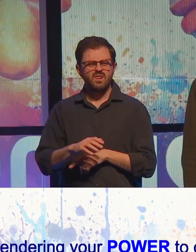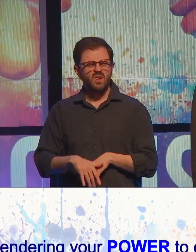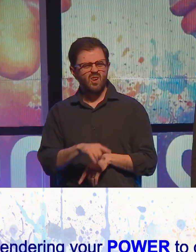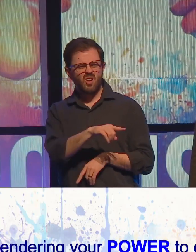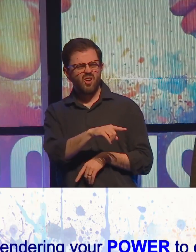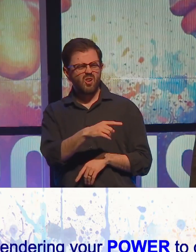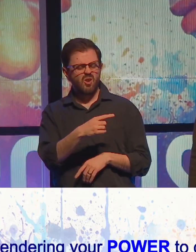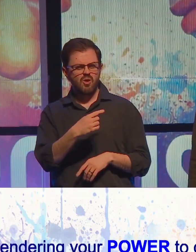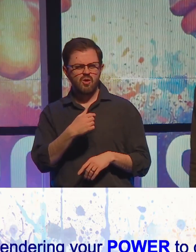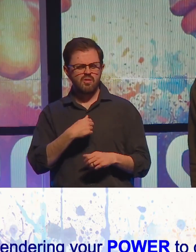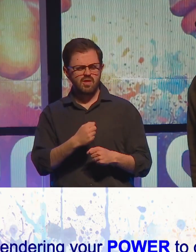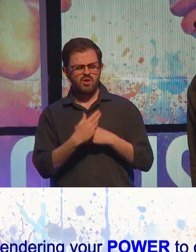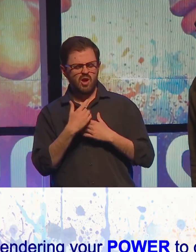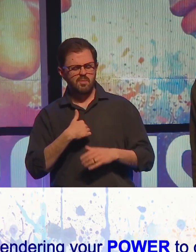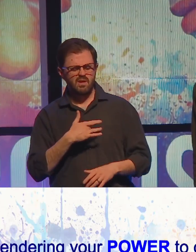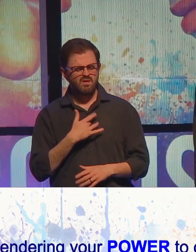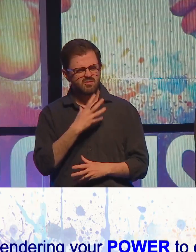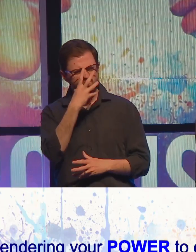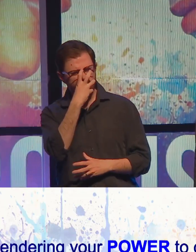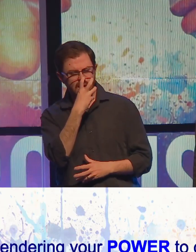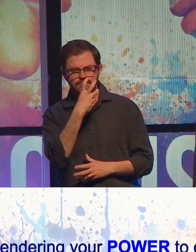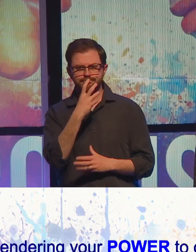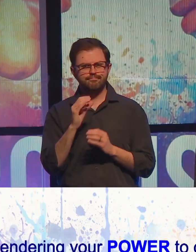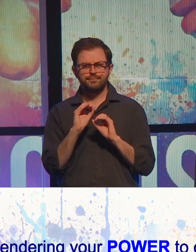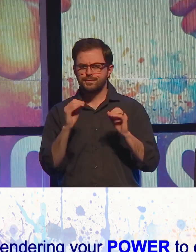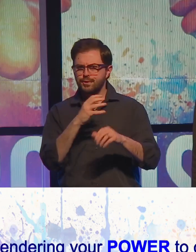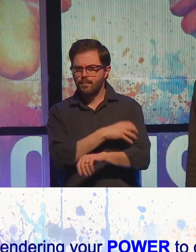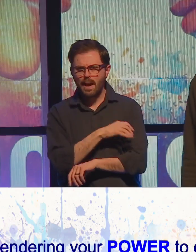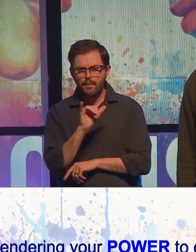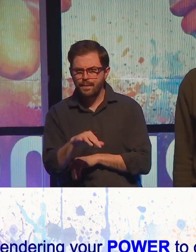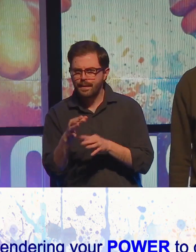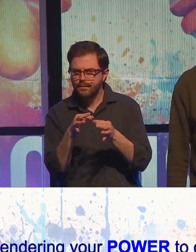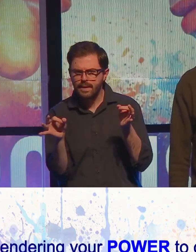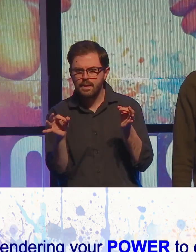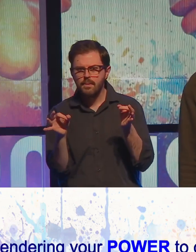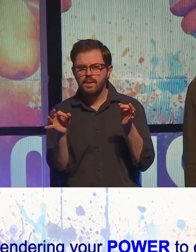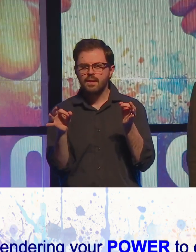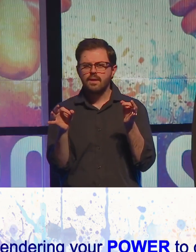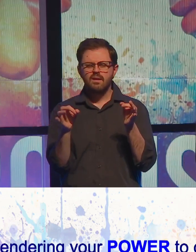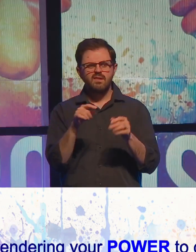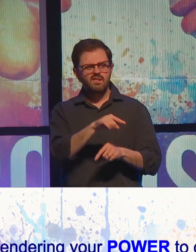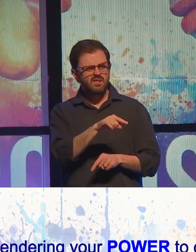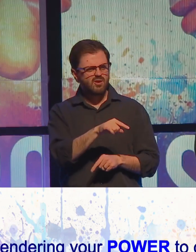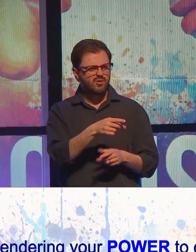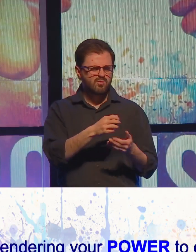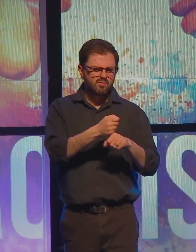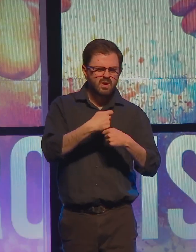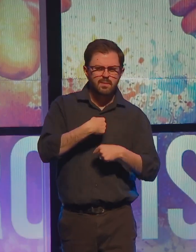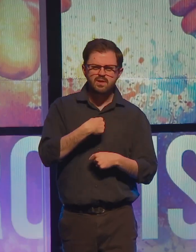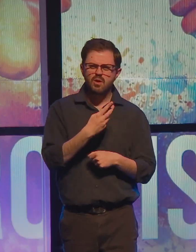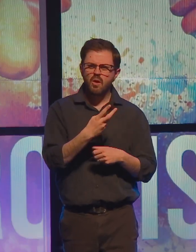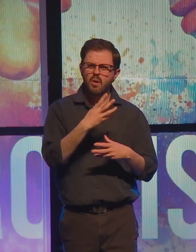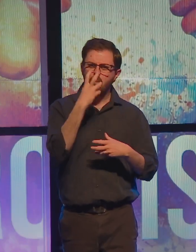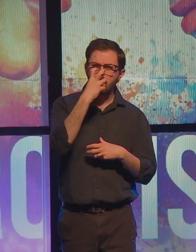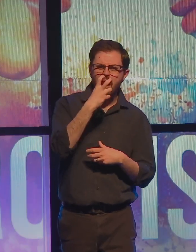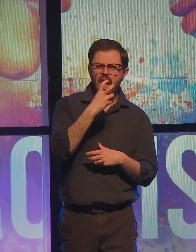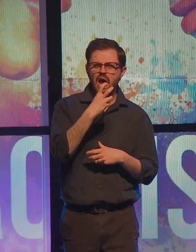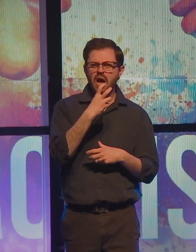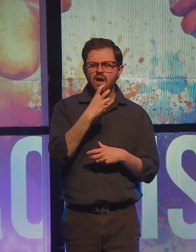statement. They made me so mad. I can't believe you made me so mad. They put me on